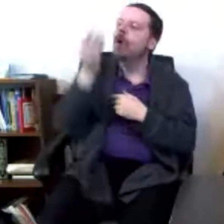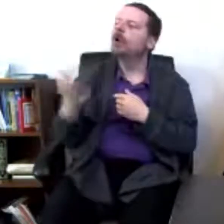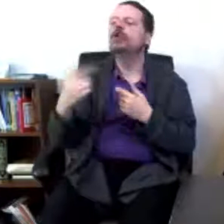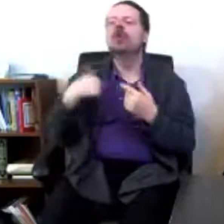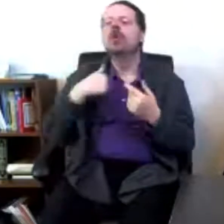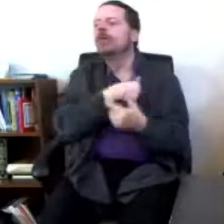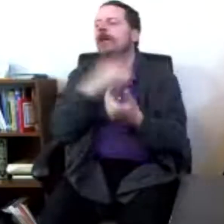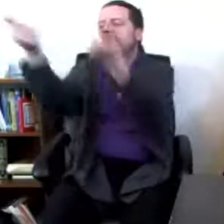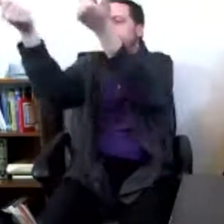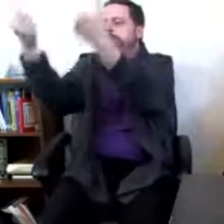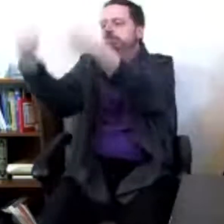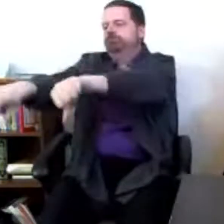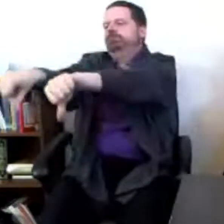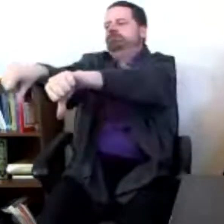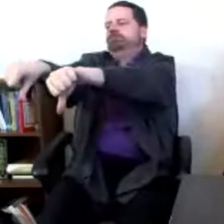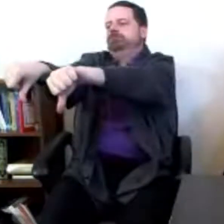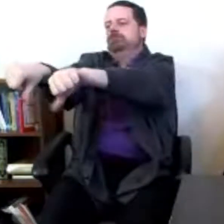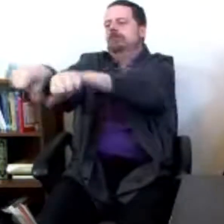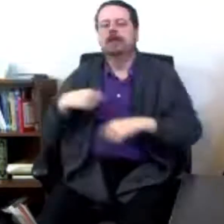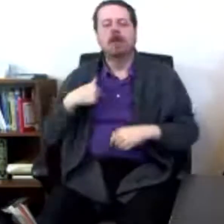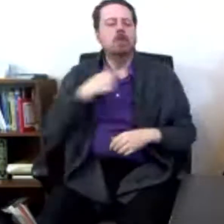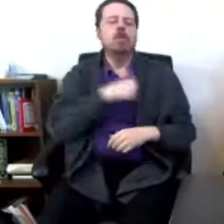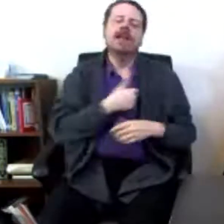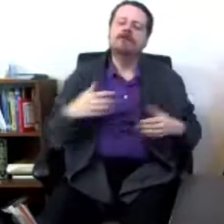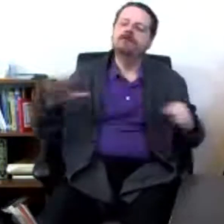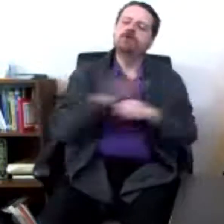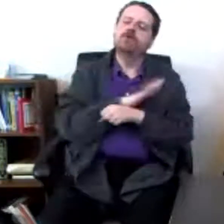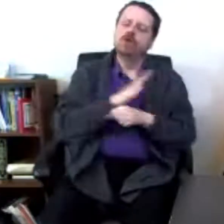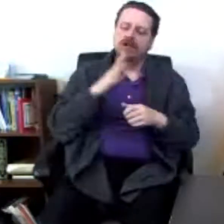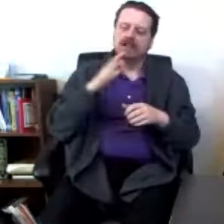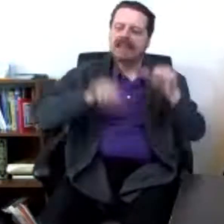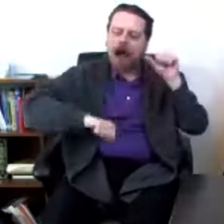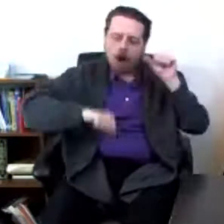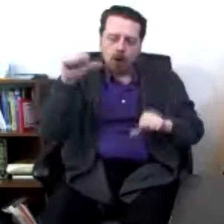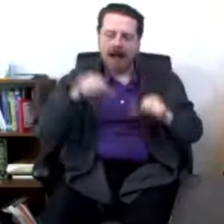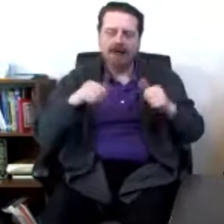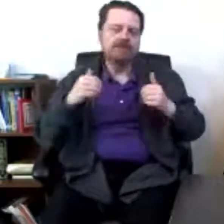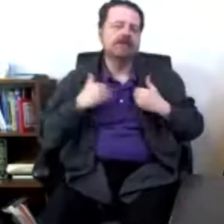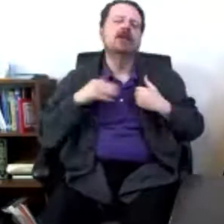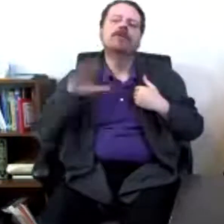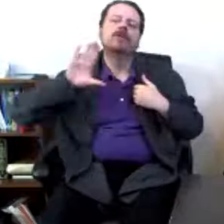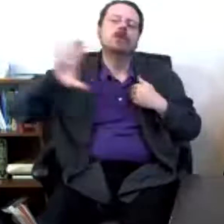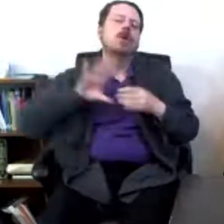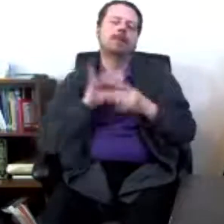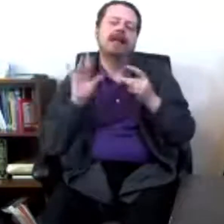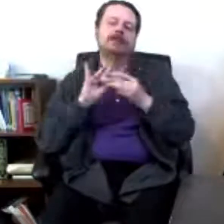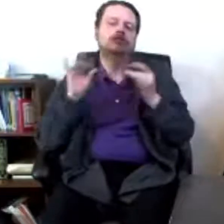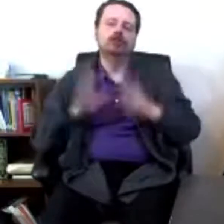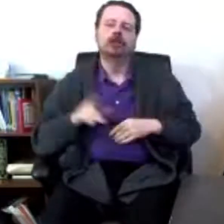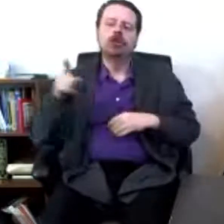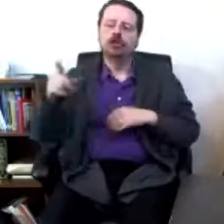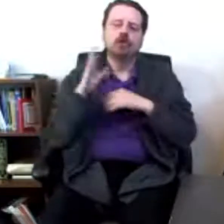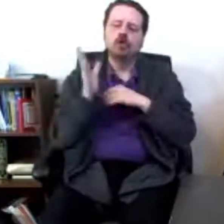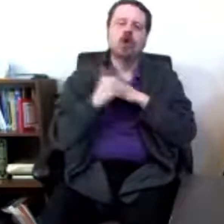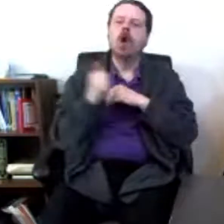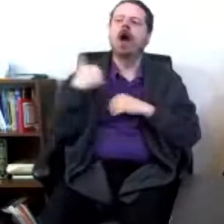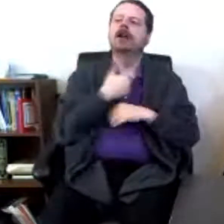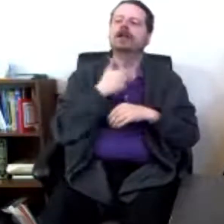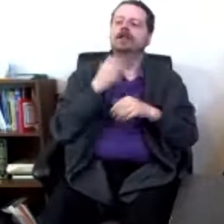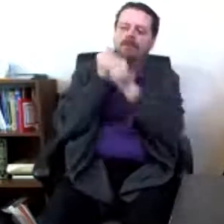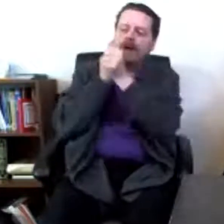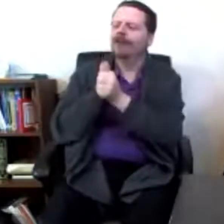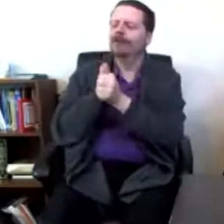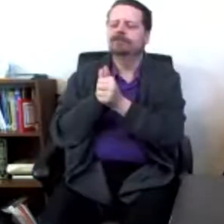and we are full of doubt. We are full of doubt of what you are calling us to follow.